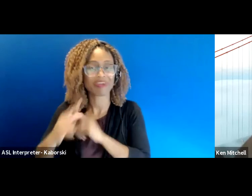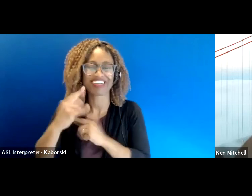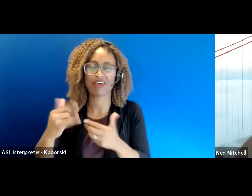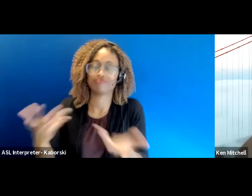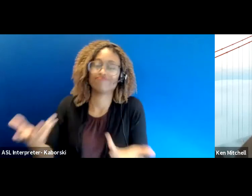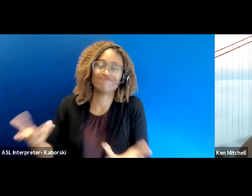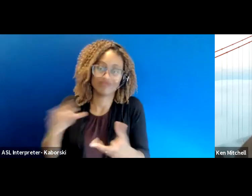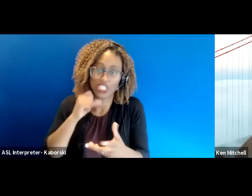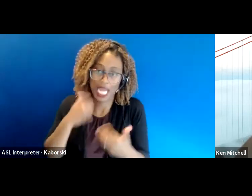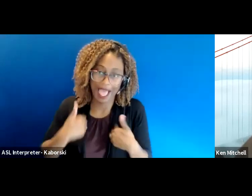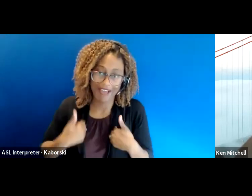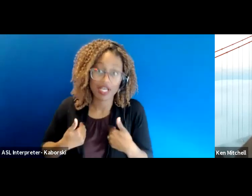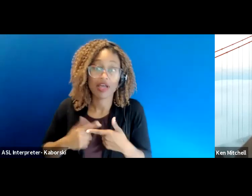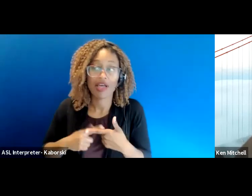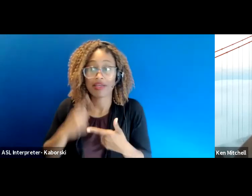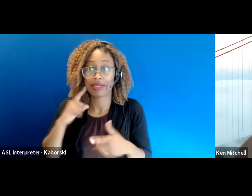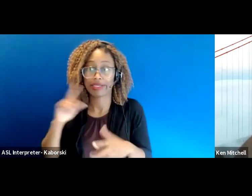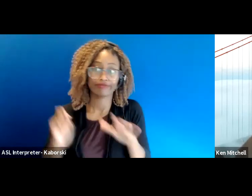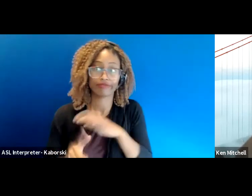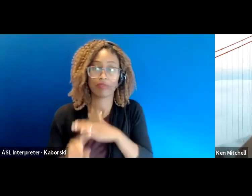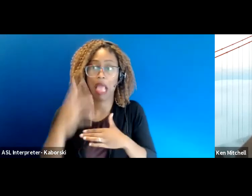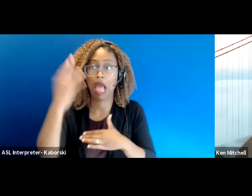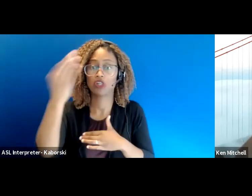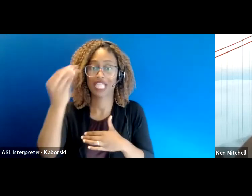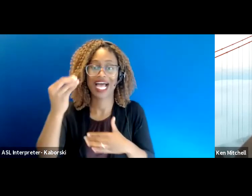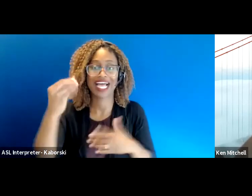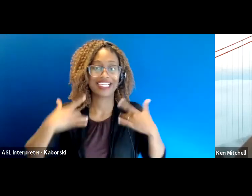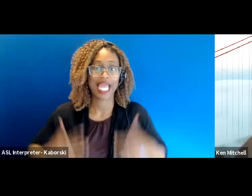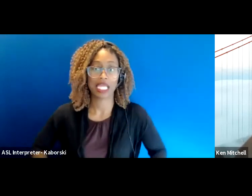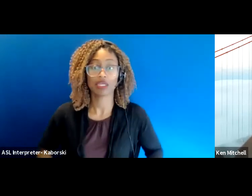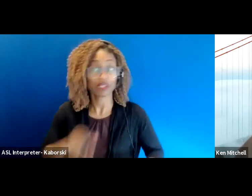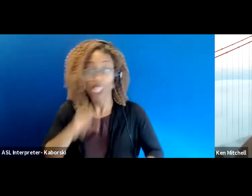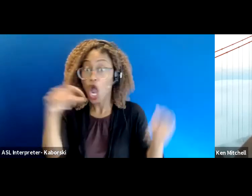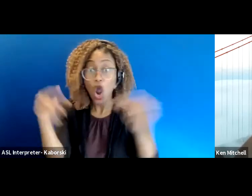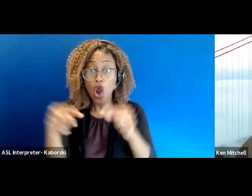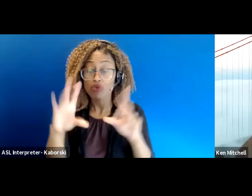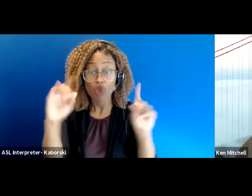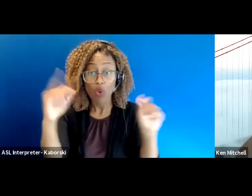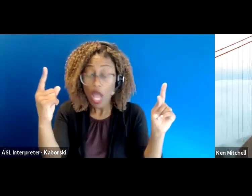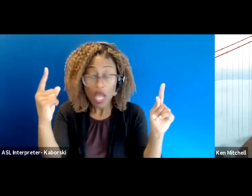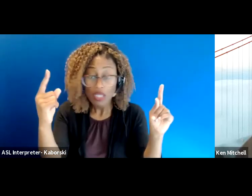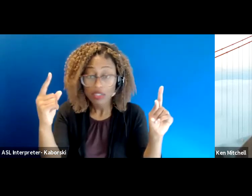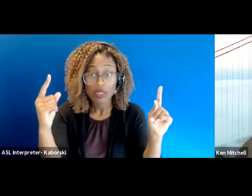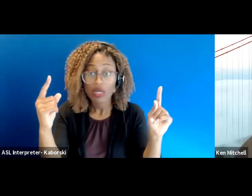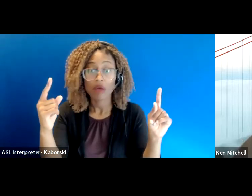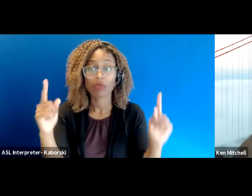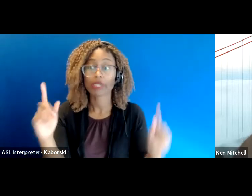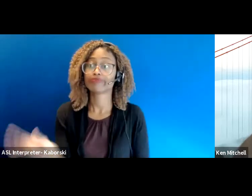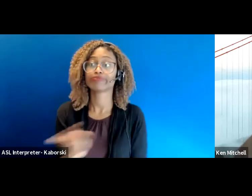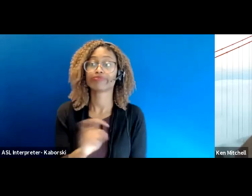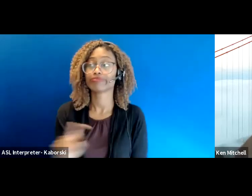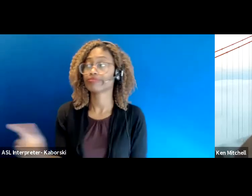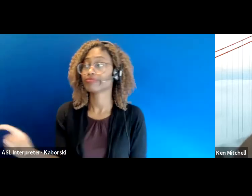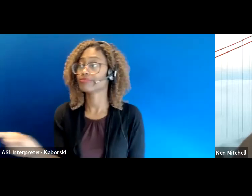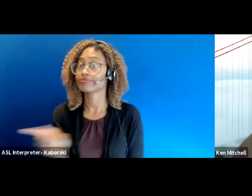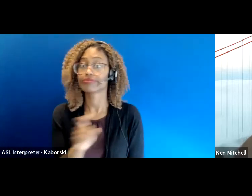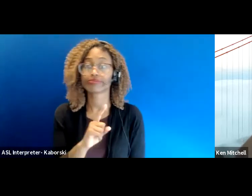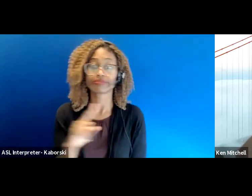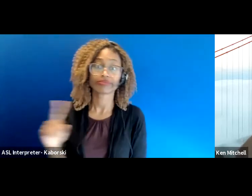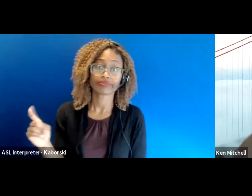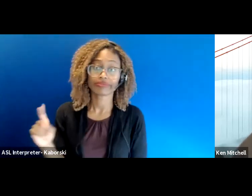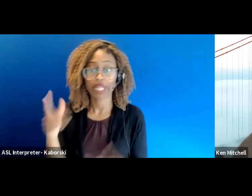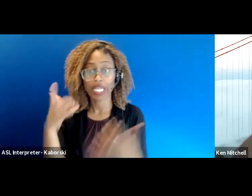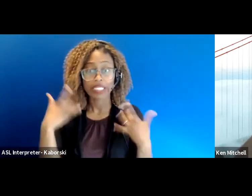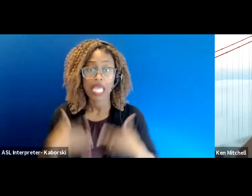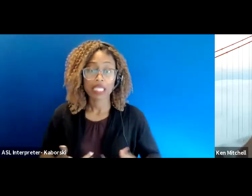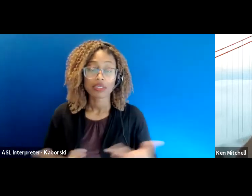had come outside naked. He hadn't harmed anybody. Matter of fact, he was out for a while. And the story goes